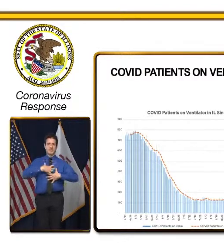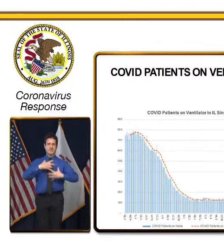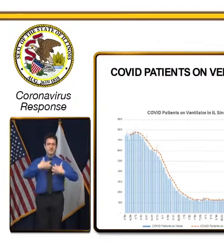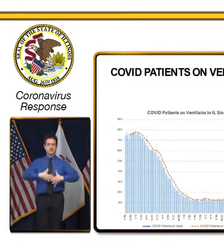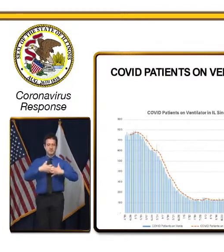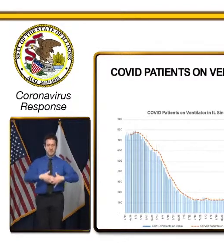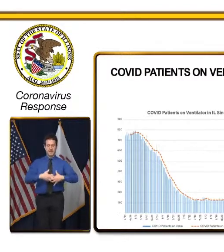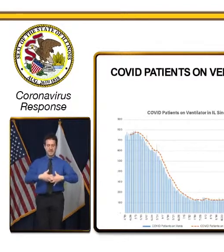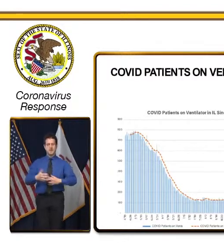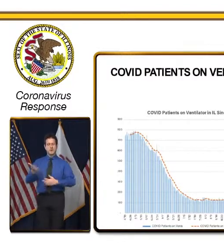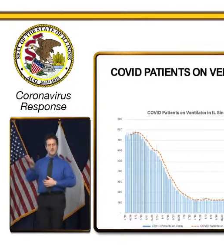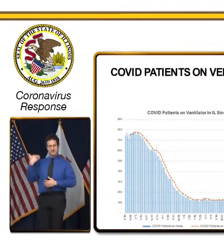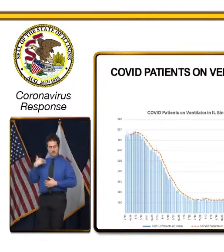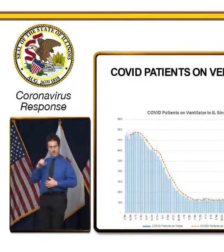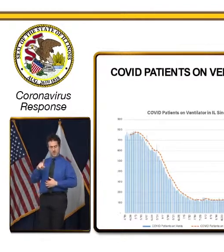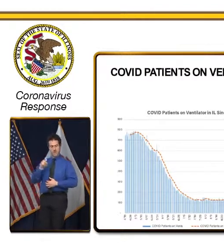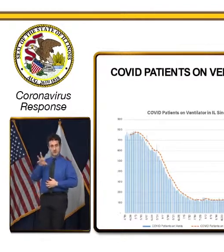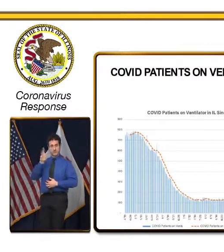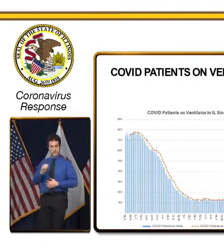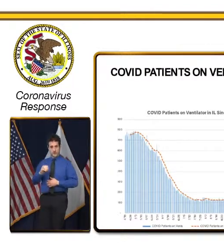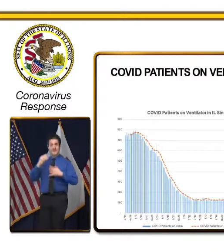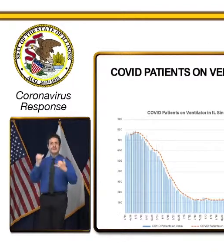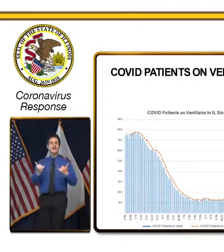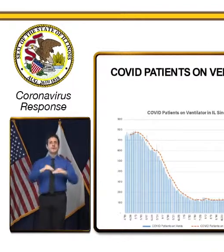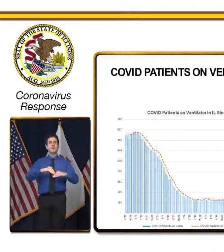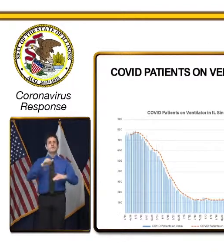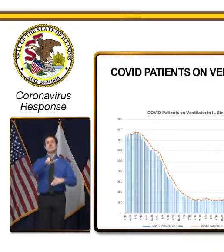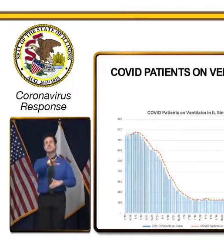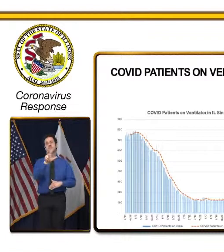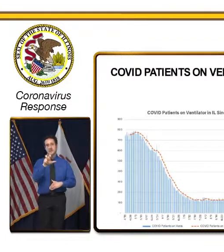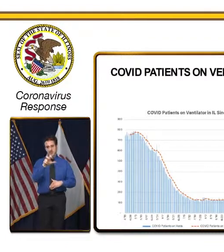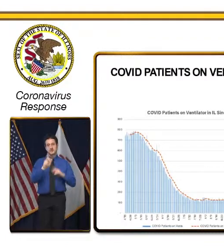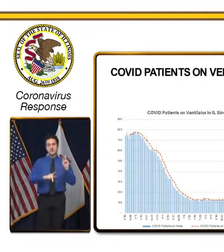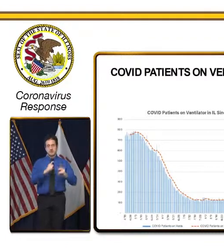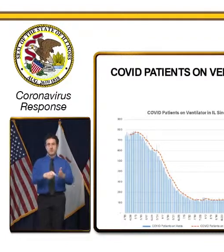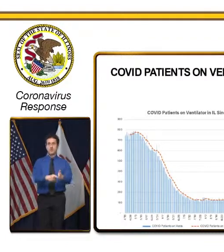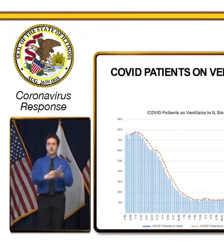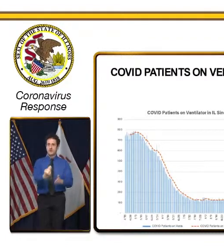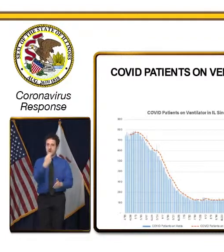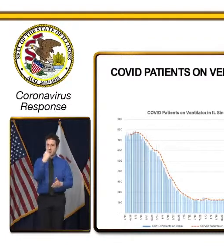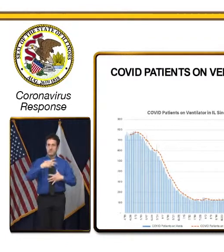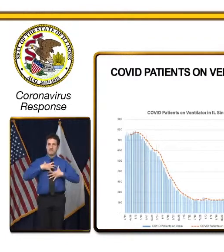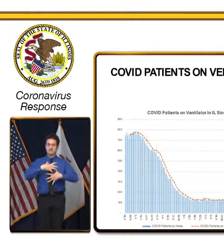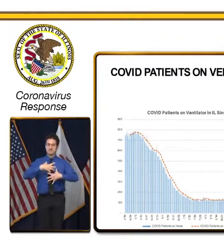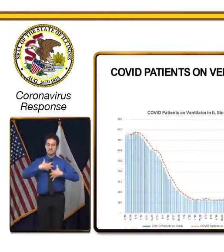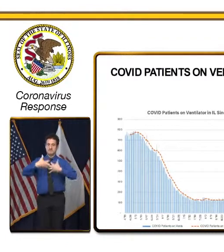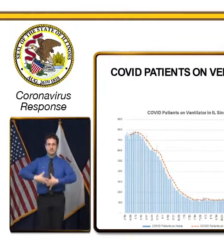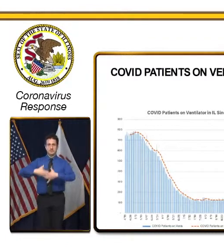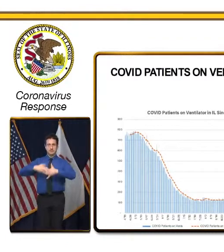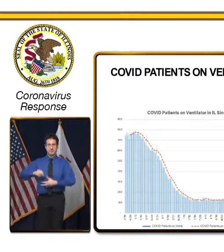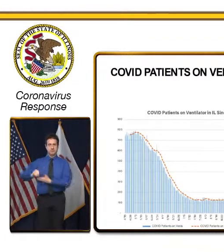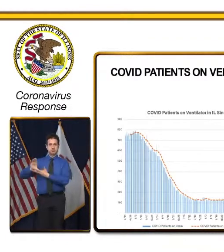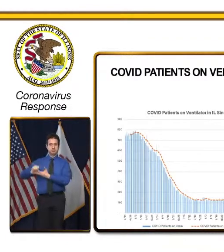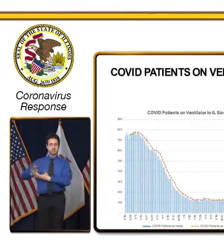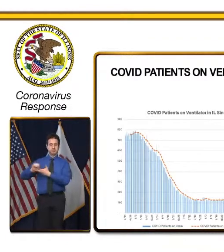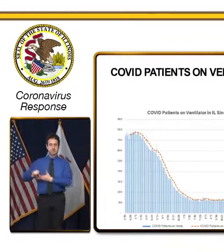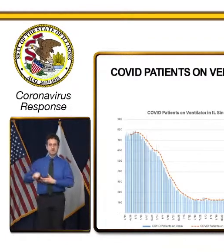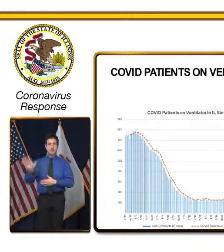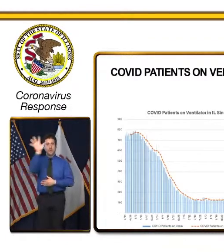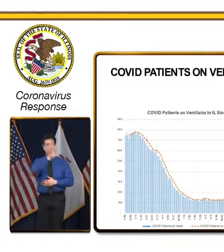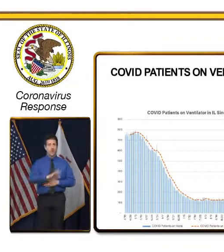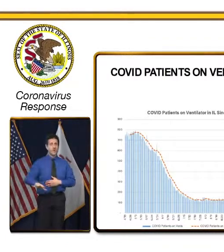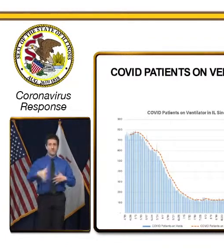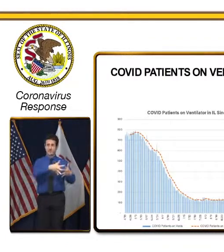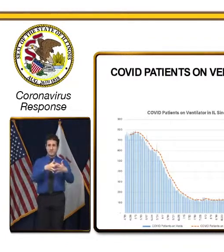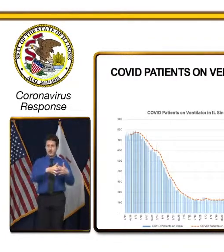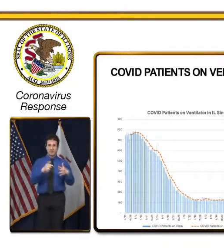around 140 to more than 300. Across the nation, we're seeing states and cities